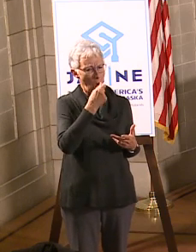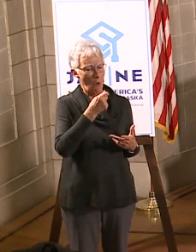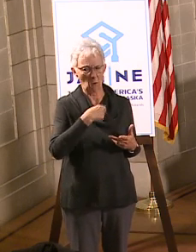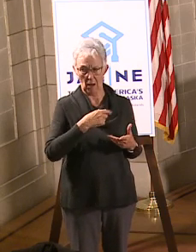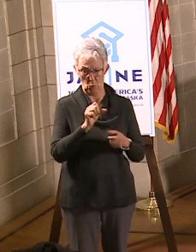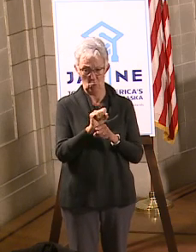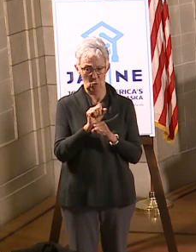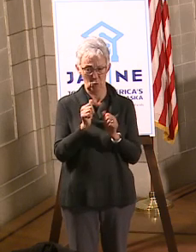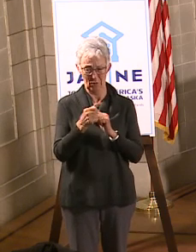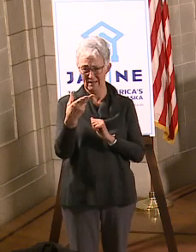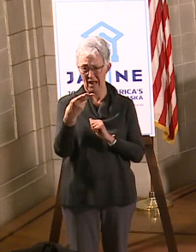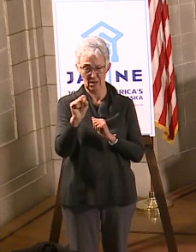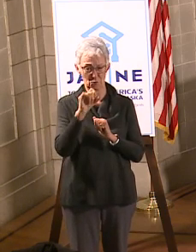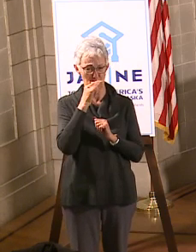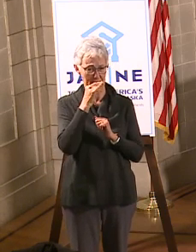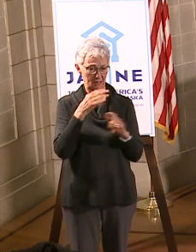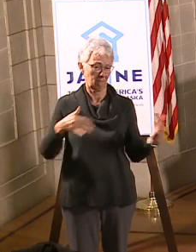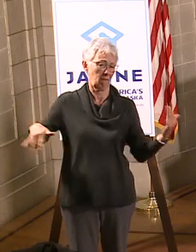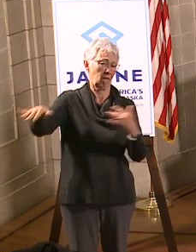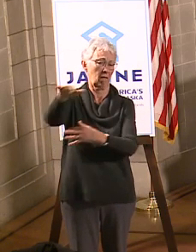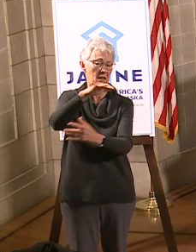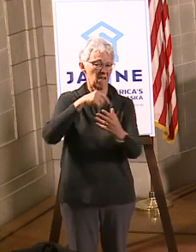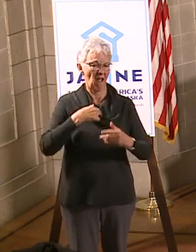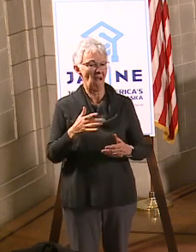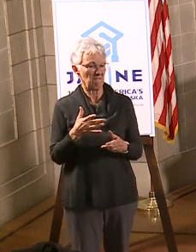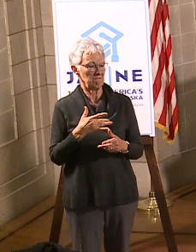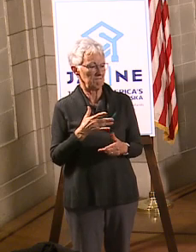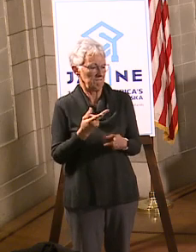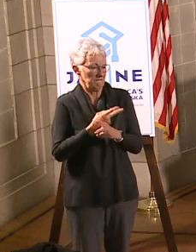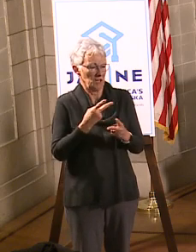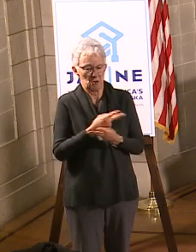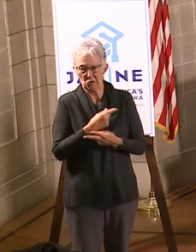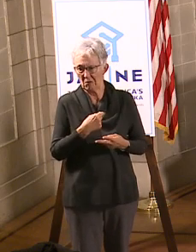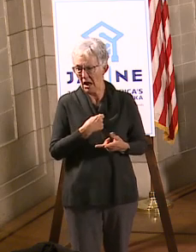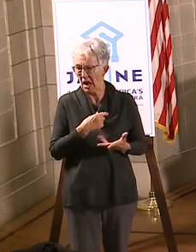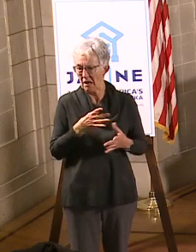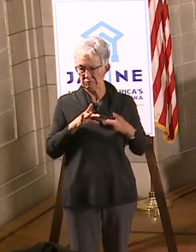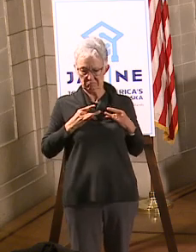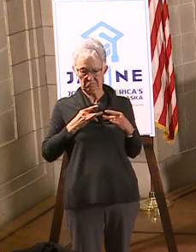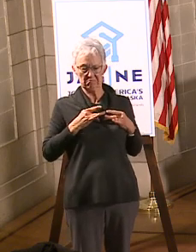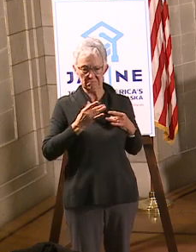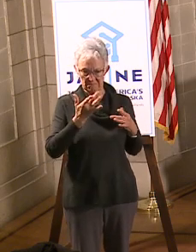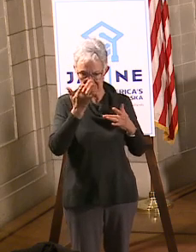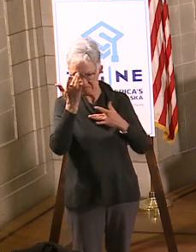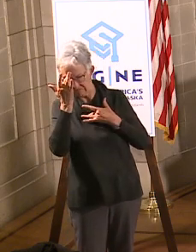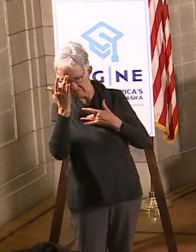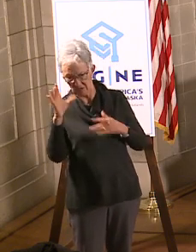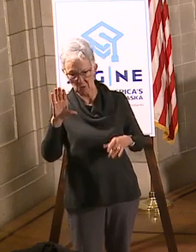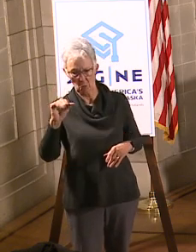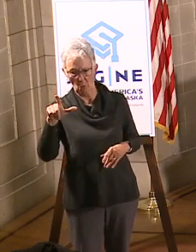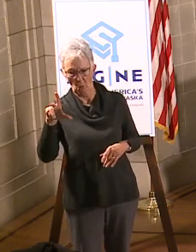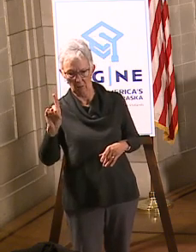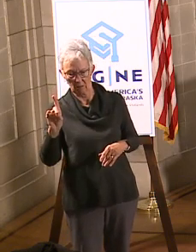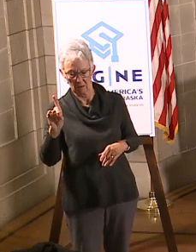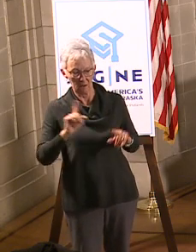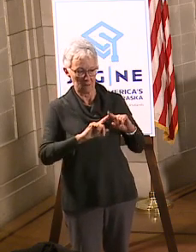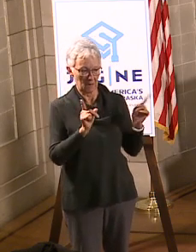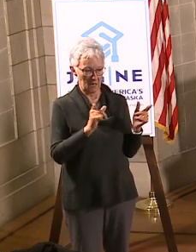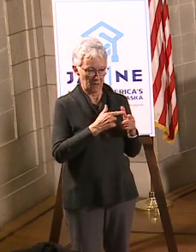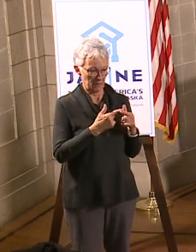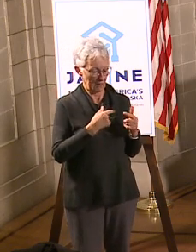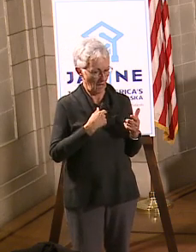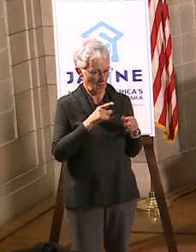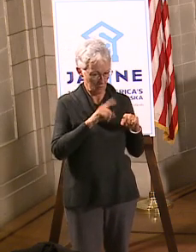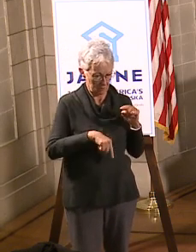had caught a bug. And it became apparent that I had not just caught a cold when I lost my sense of taste and